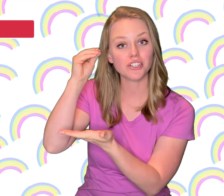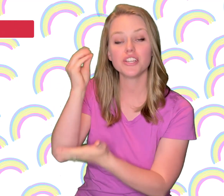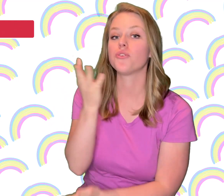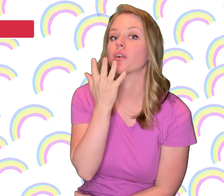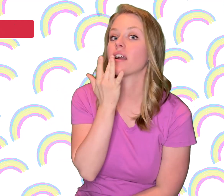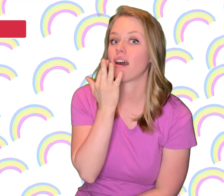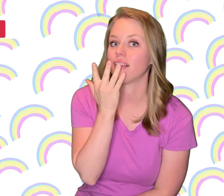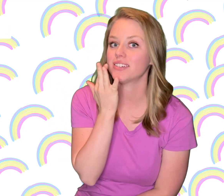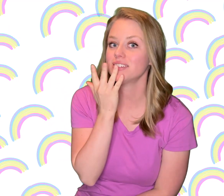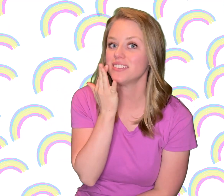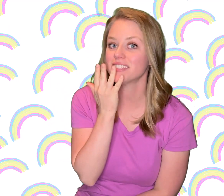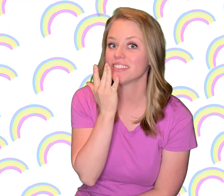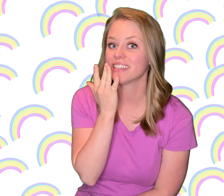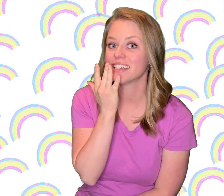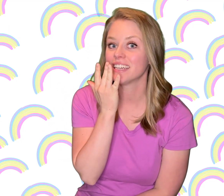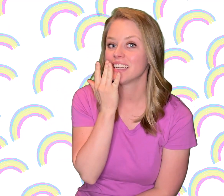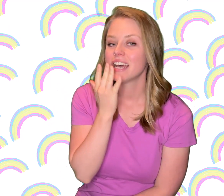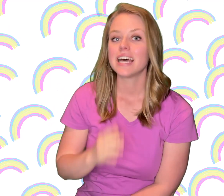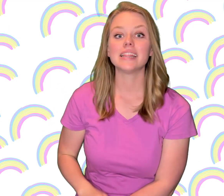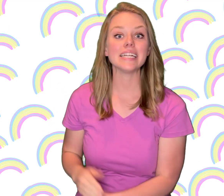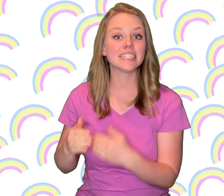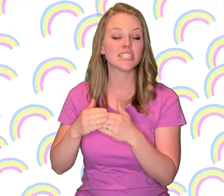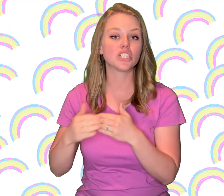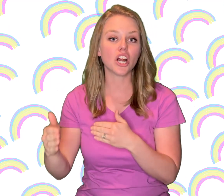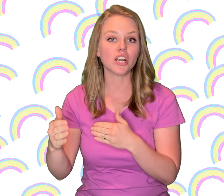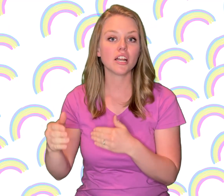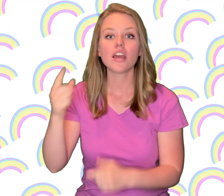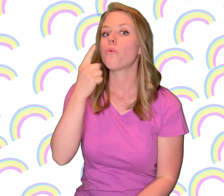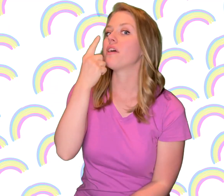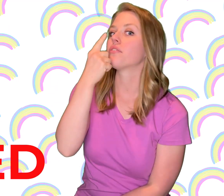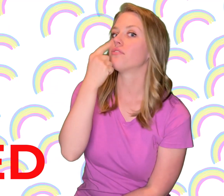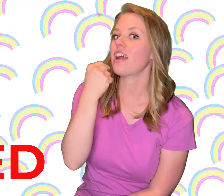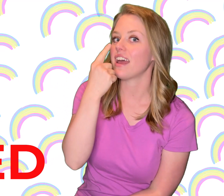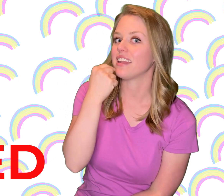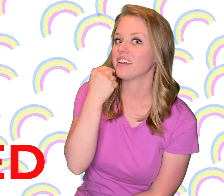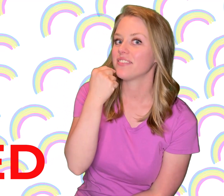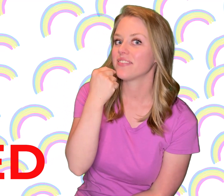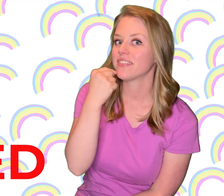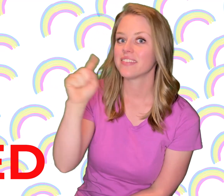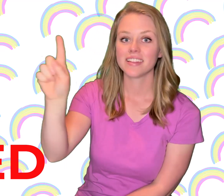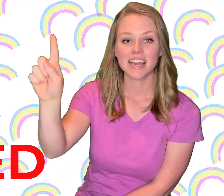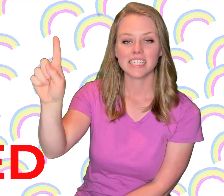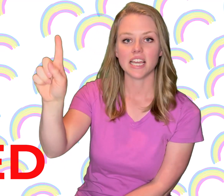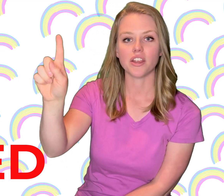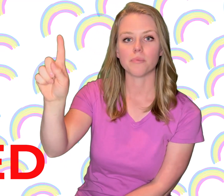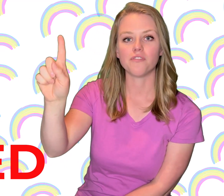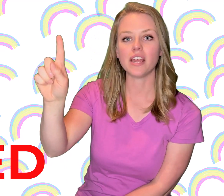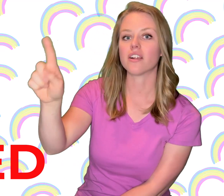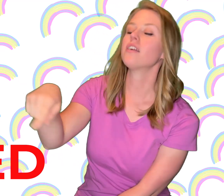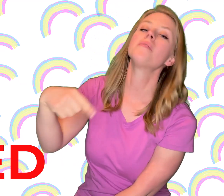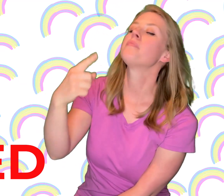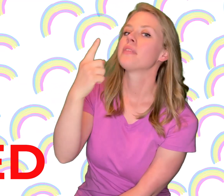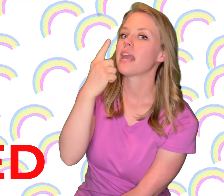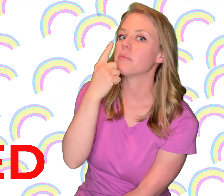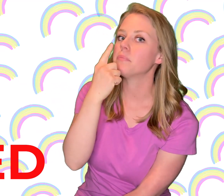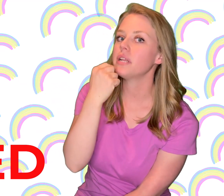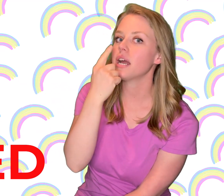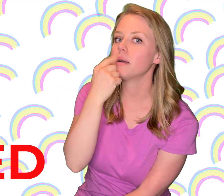your colors? Let's start with red. Take your finger and put it up to